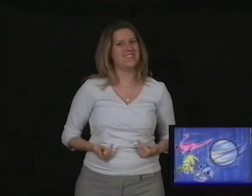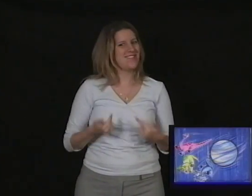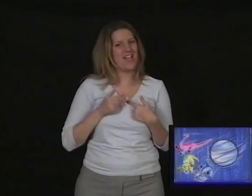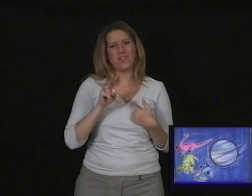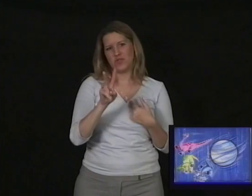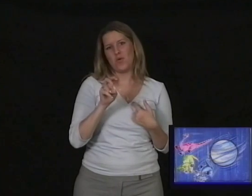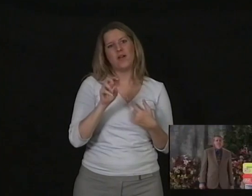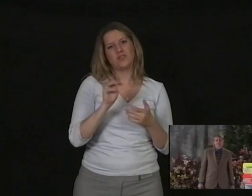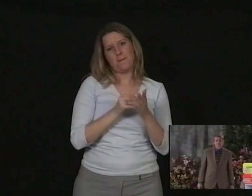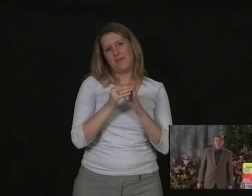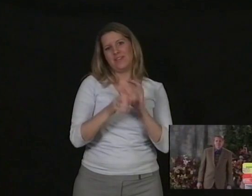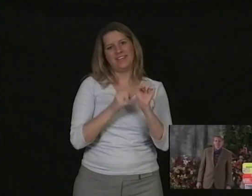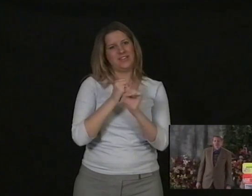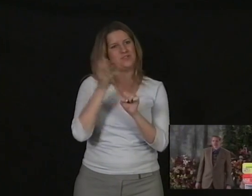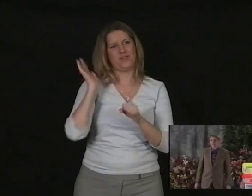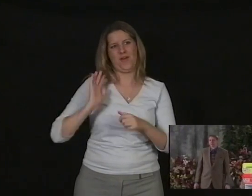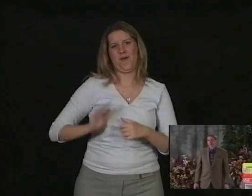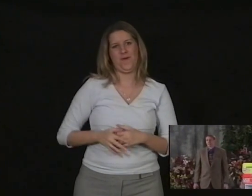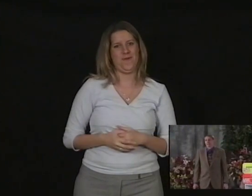ago.